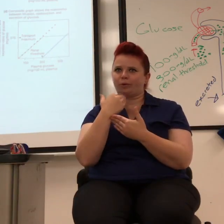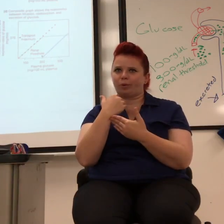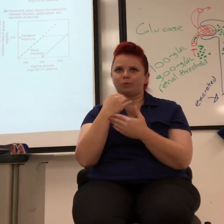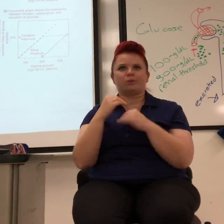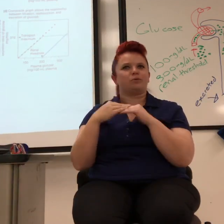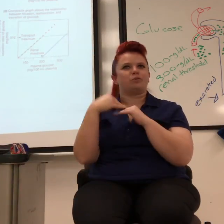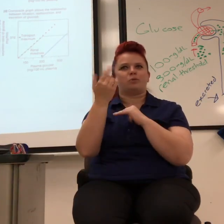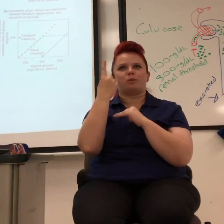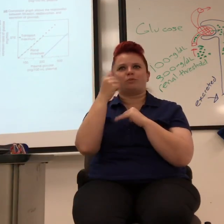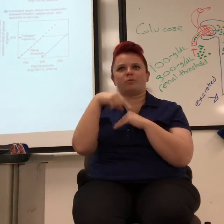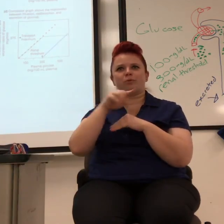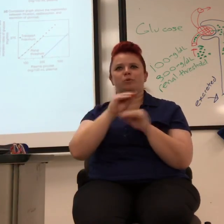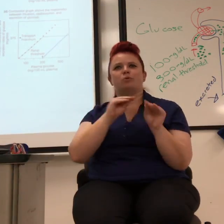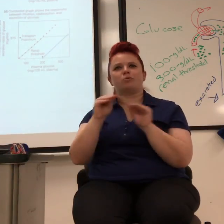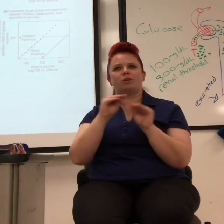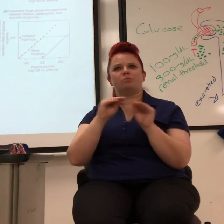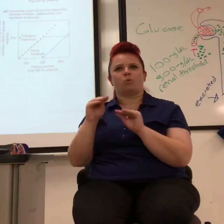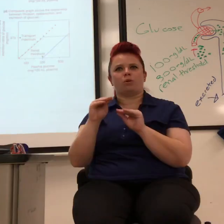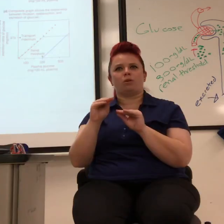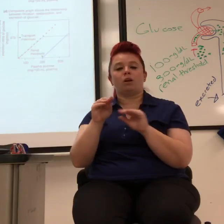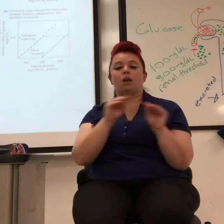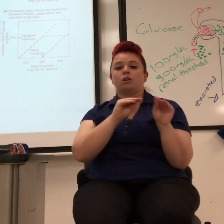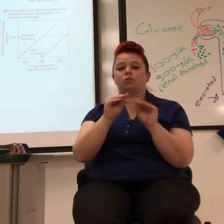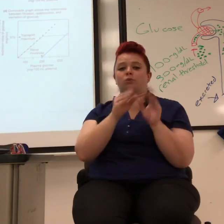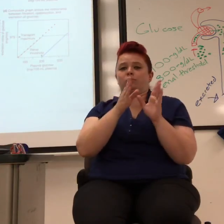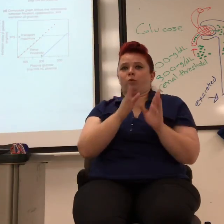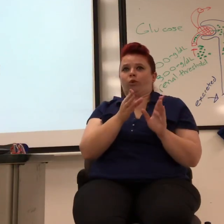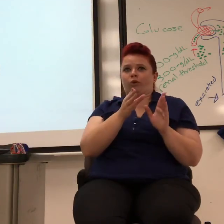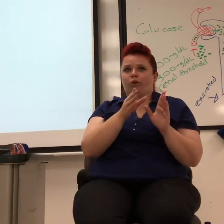out is the glucose transporter.